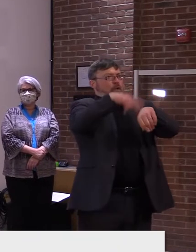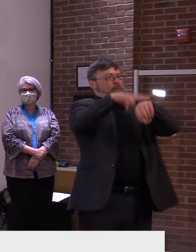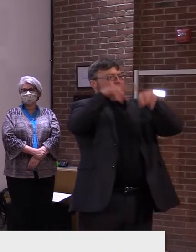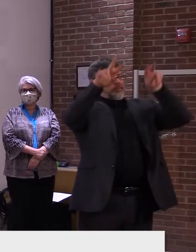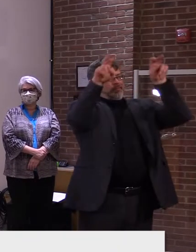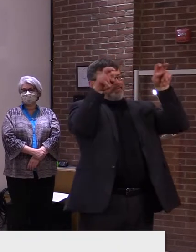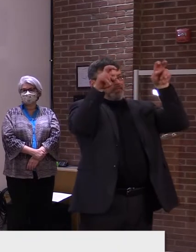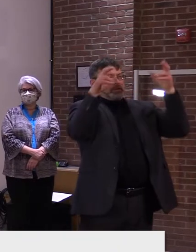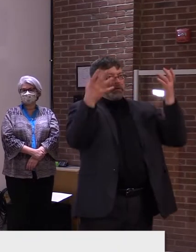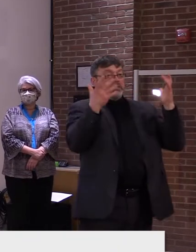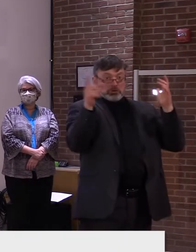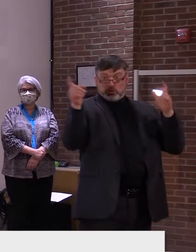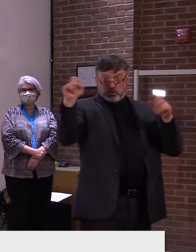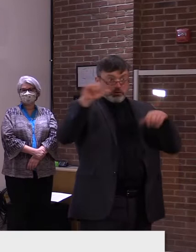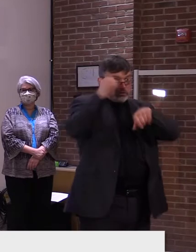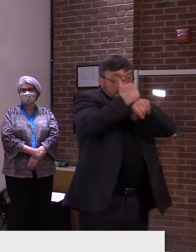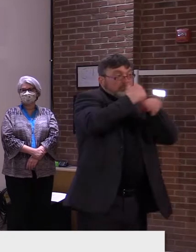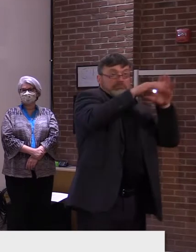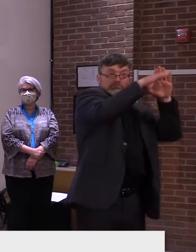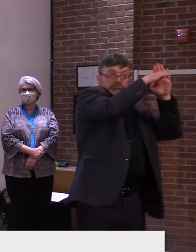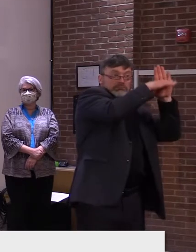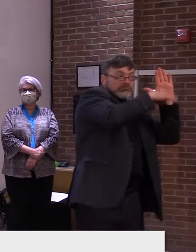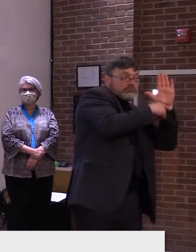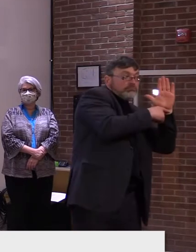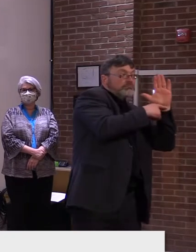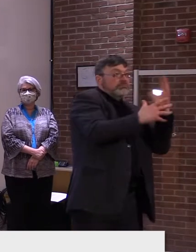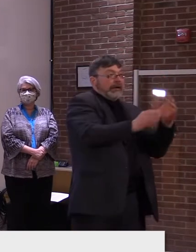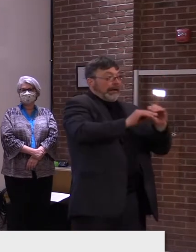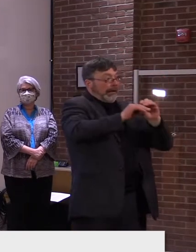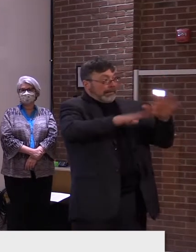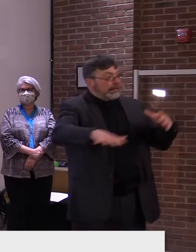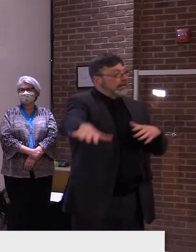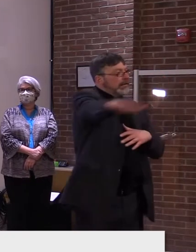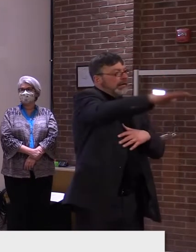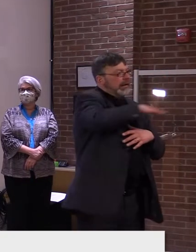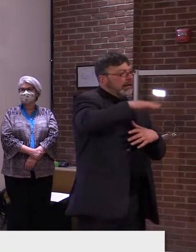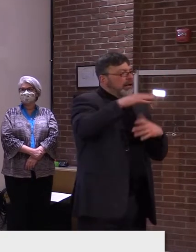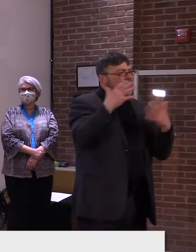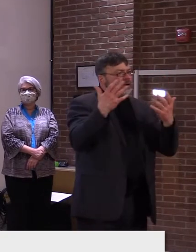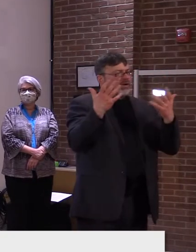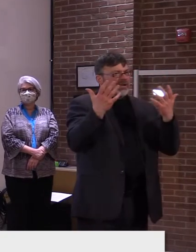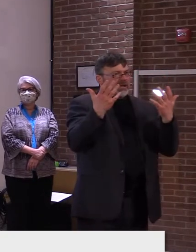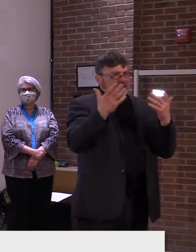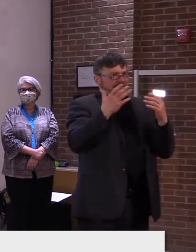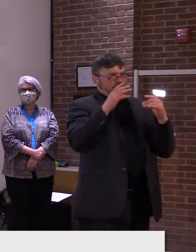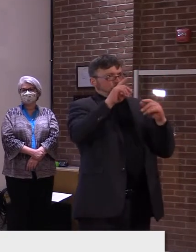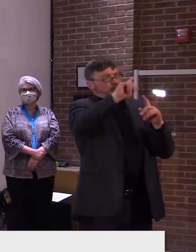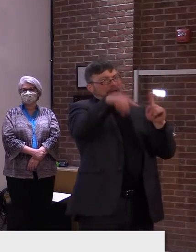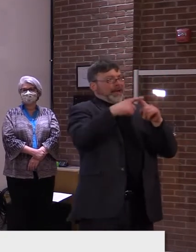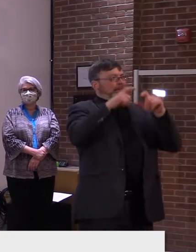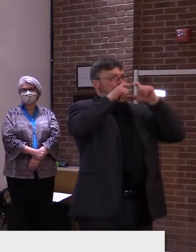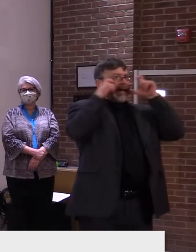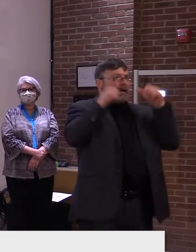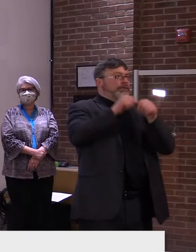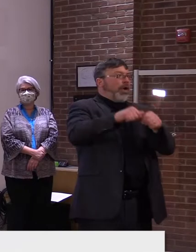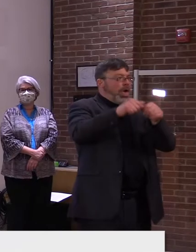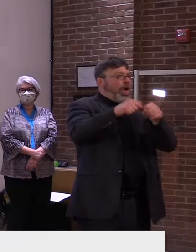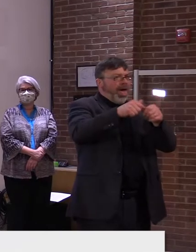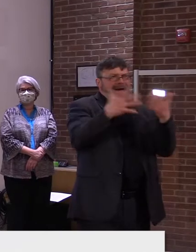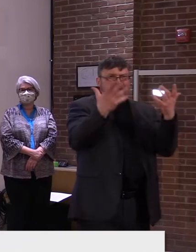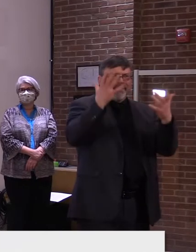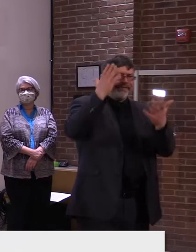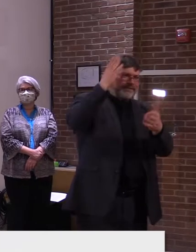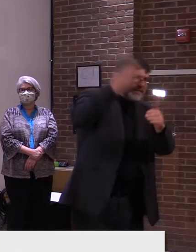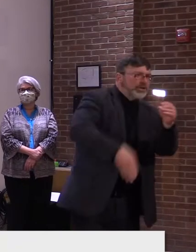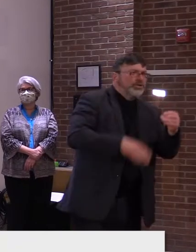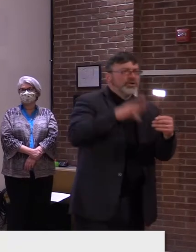vaccine. How long do you expect to keep masking and distancing guidance in place? Well, what will happen from